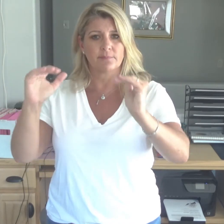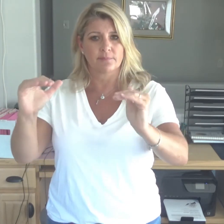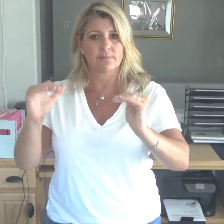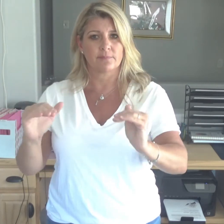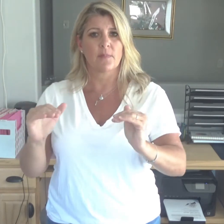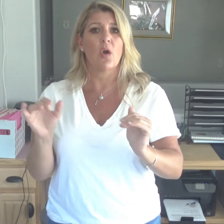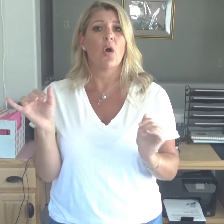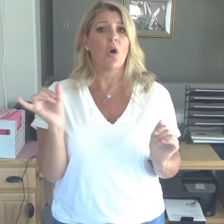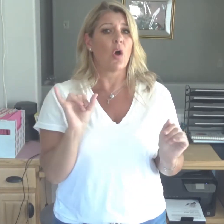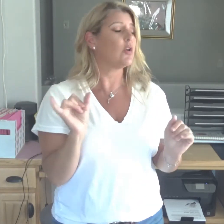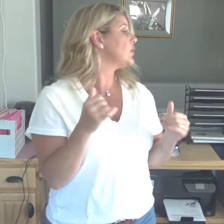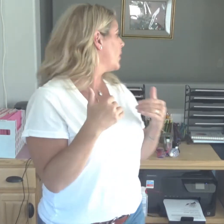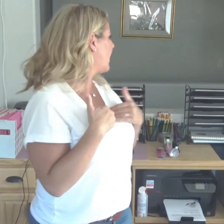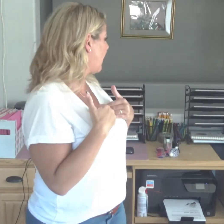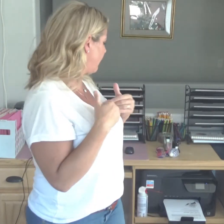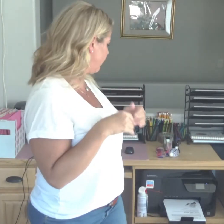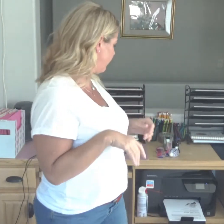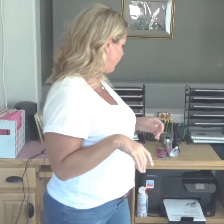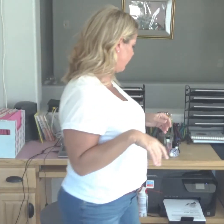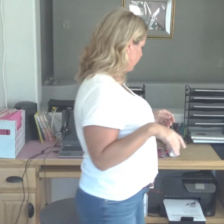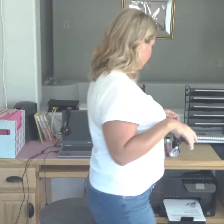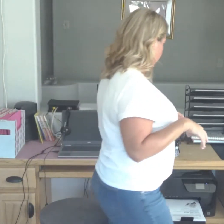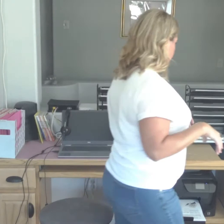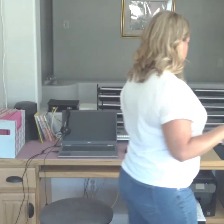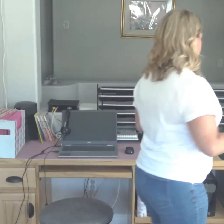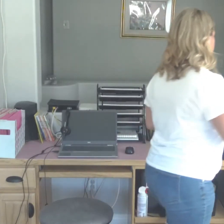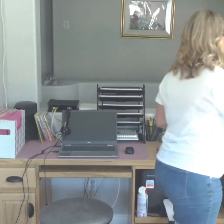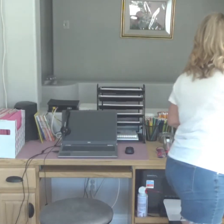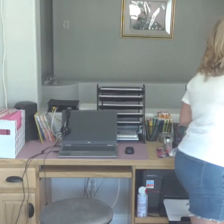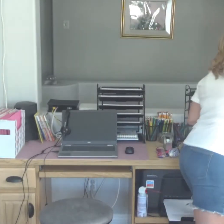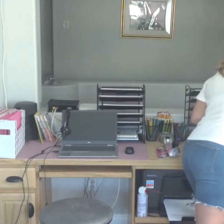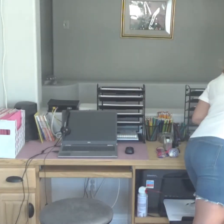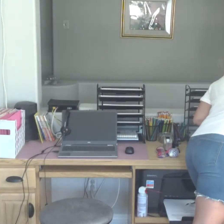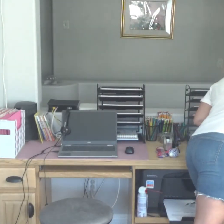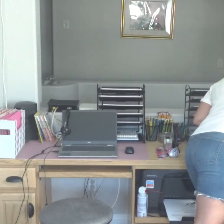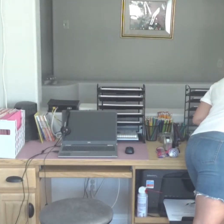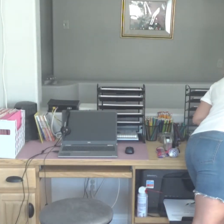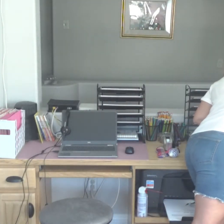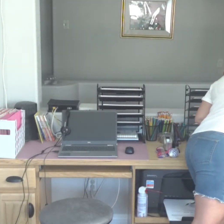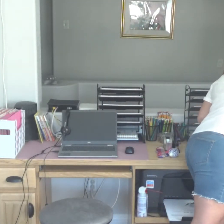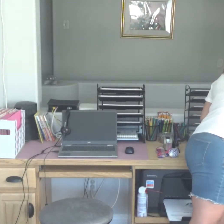you've got writing. Also, we have this.